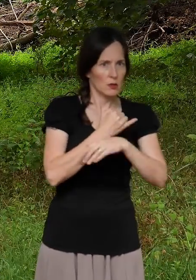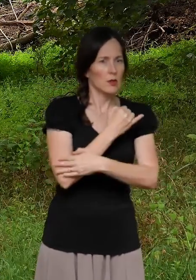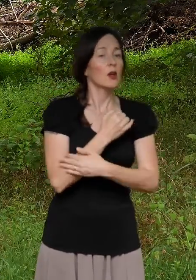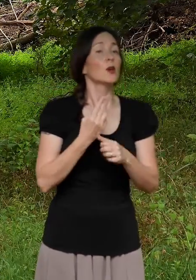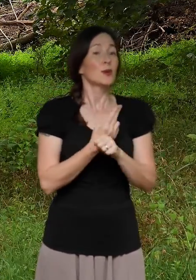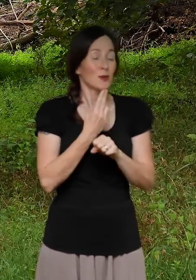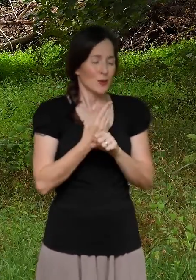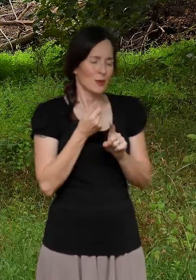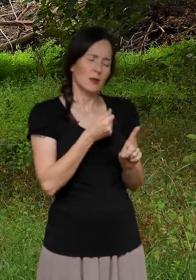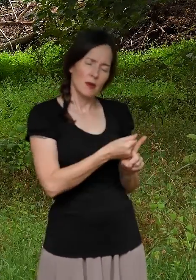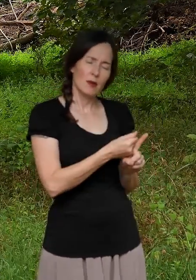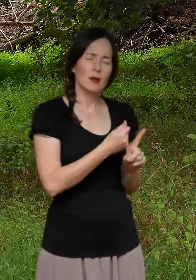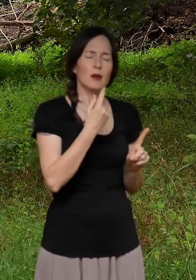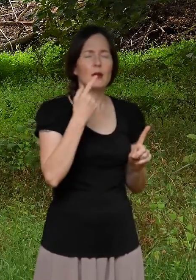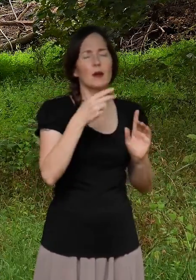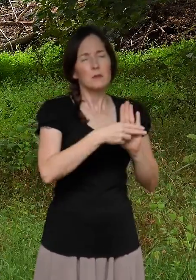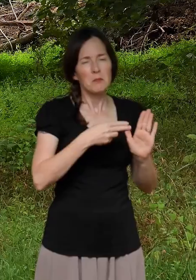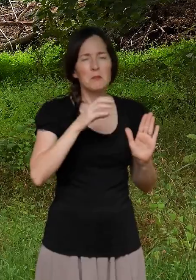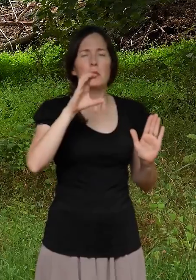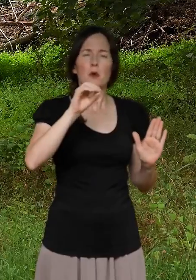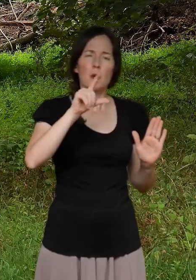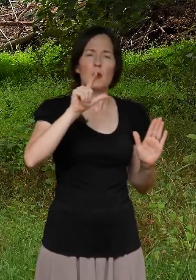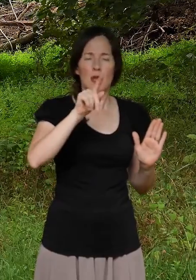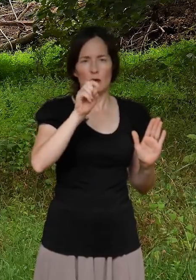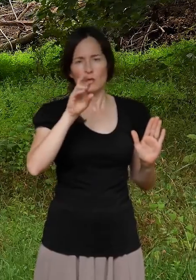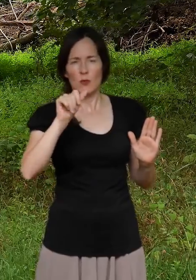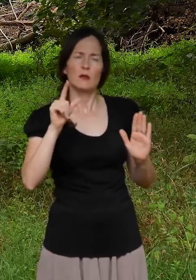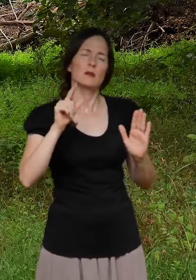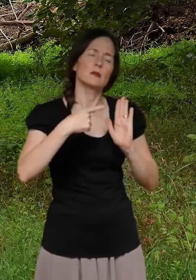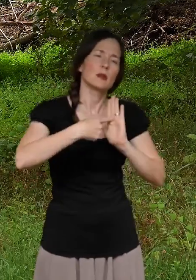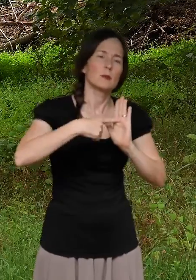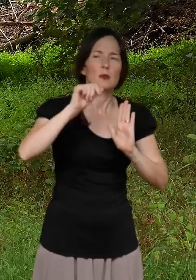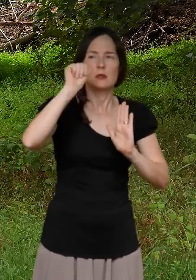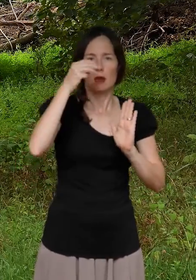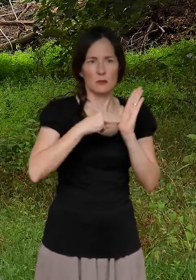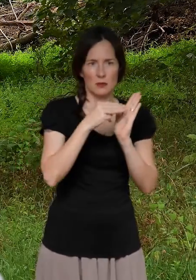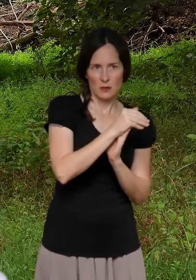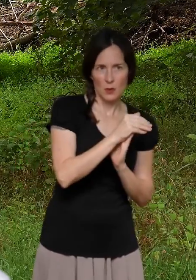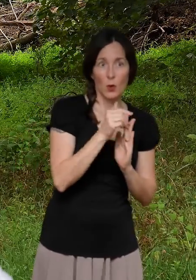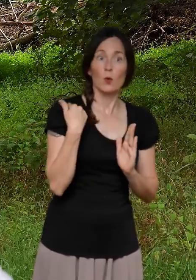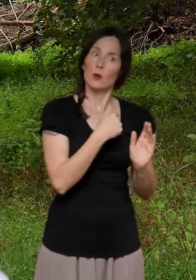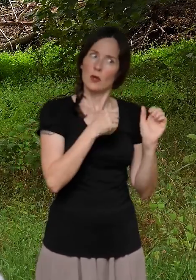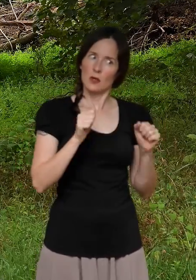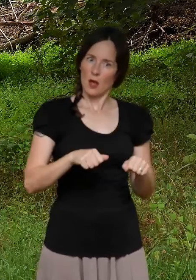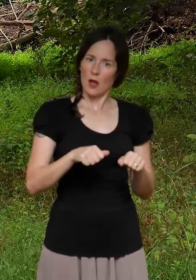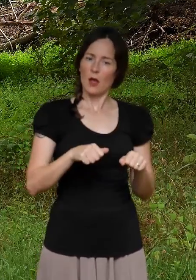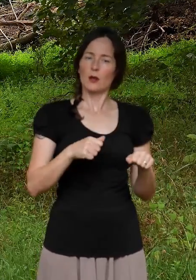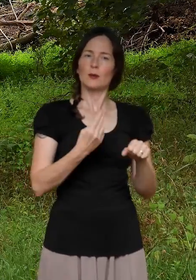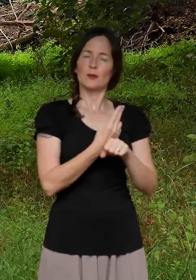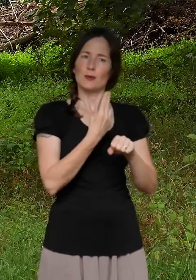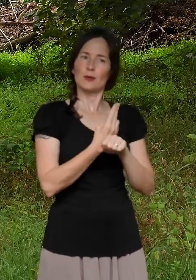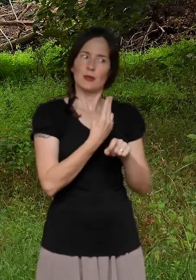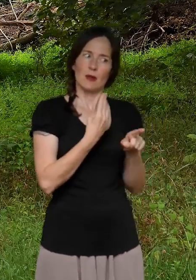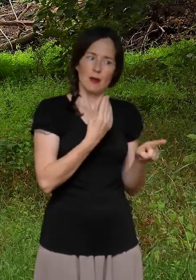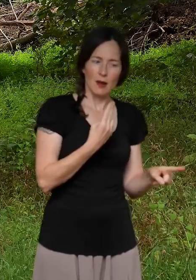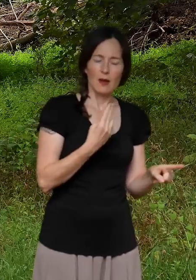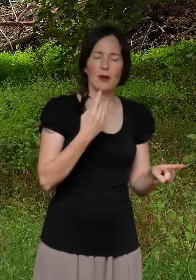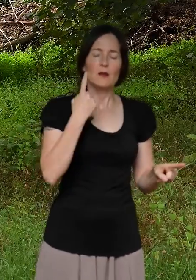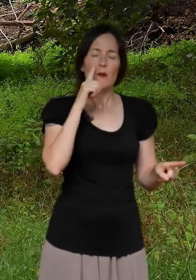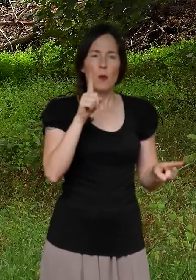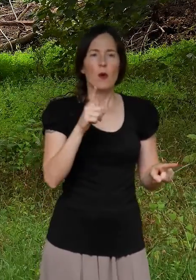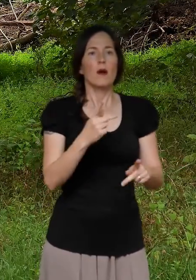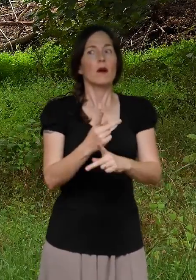the investment return on state funding for local government projects. So what this means for communities and for the Ellicott City